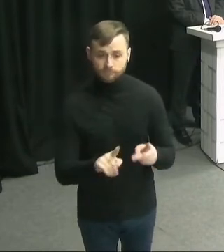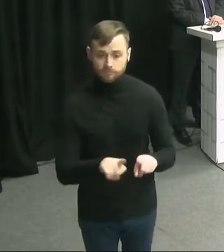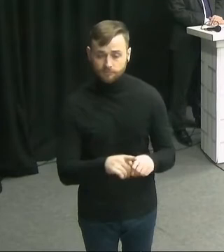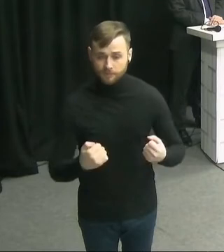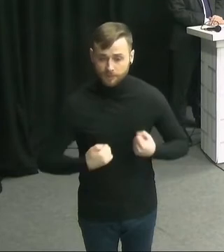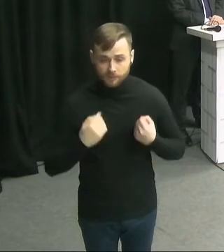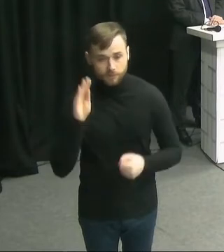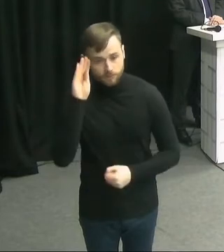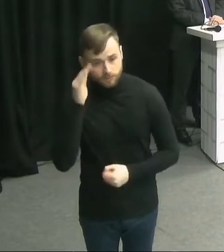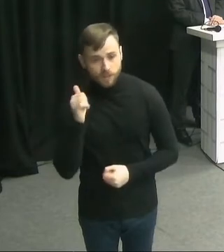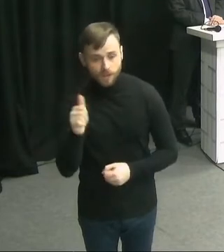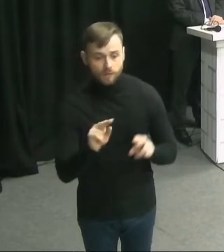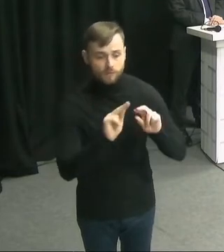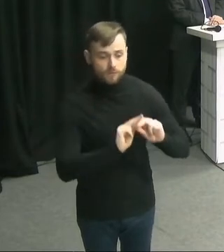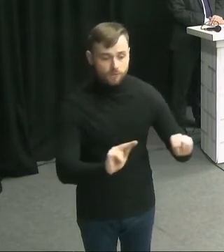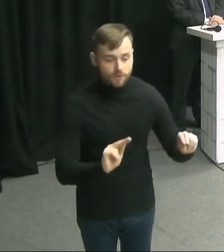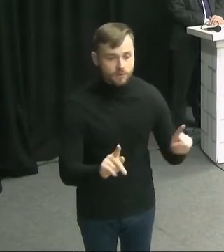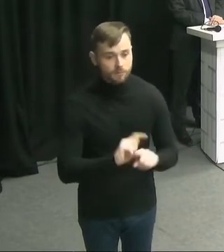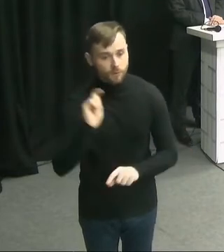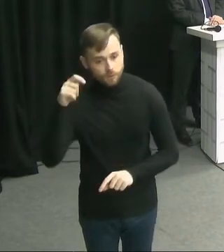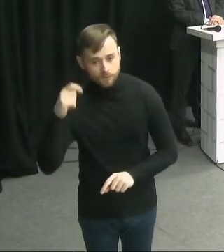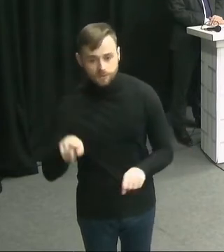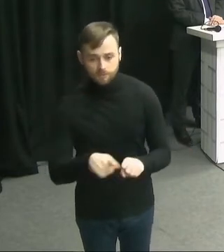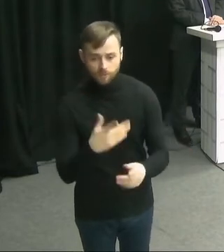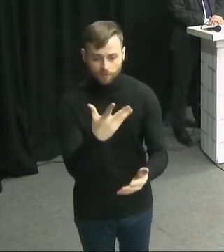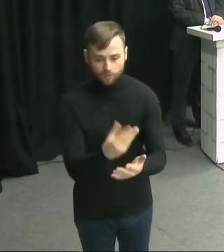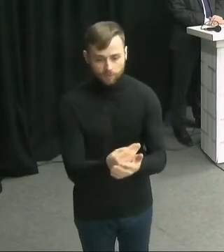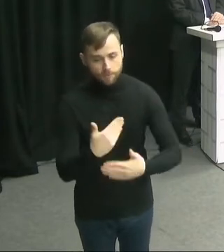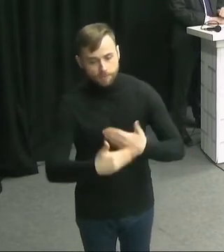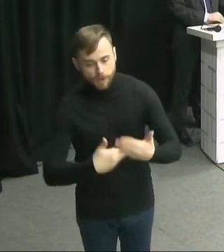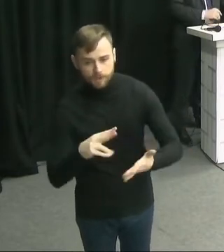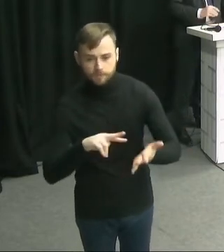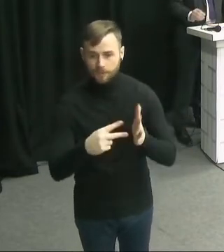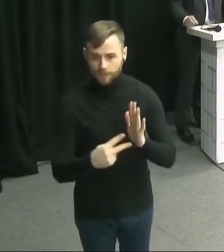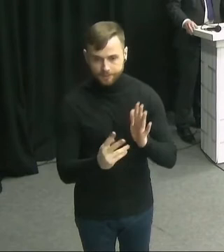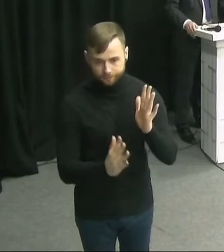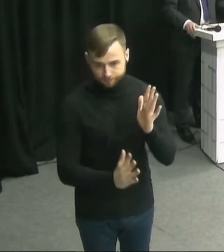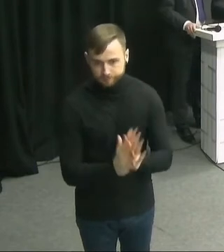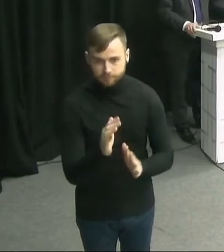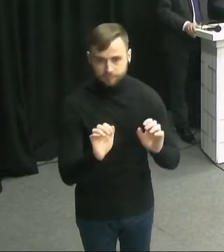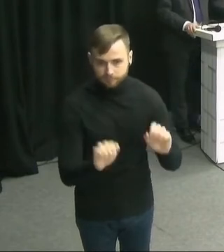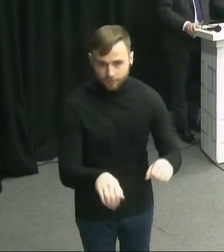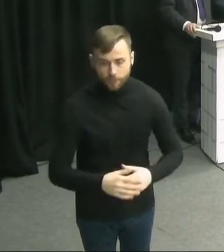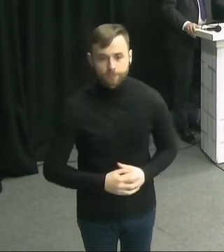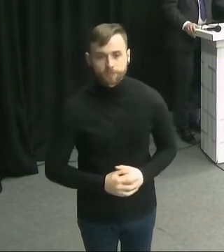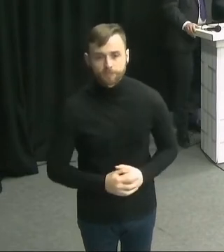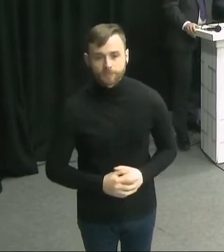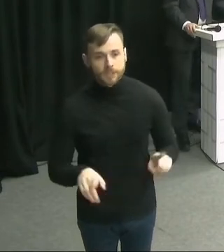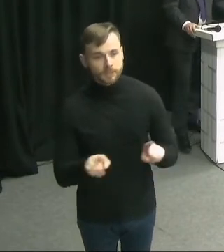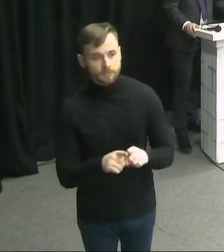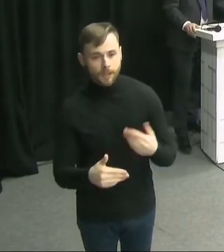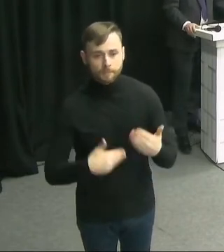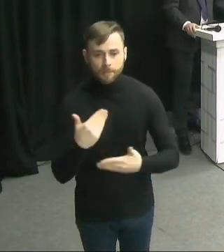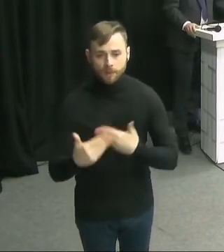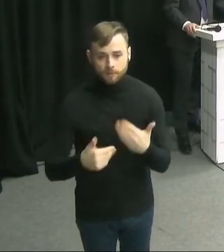the lecturing methods. We're trying out new methods. We know that each and every student is important.